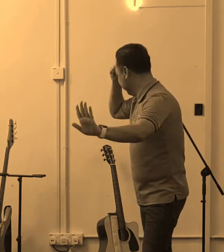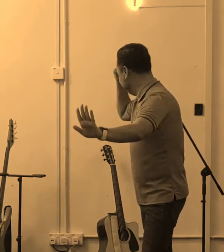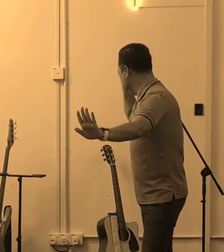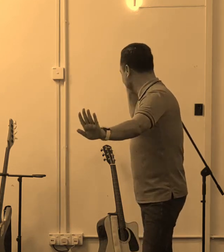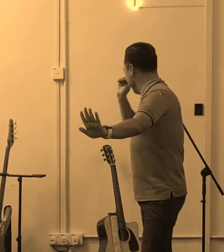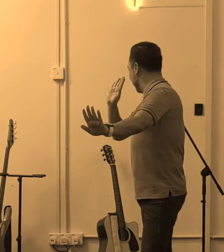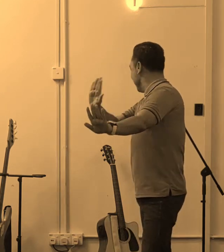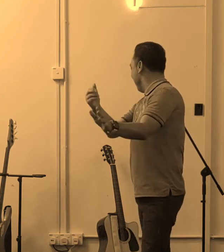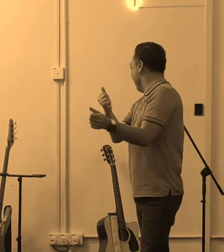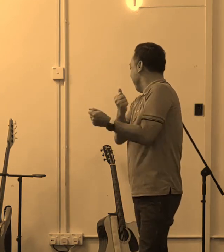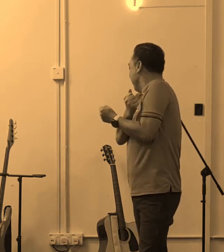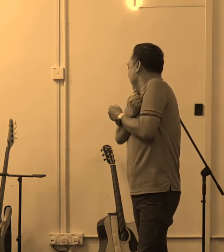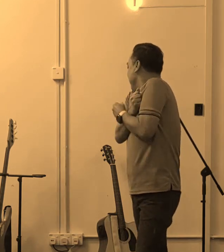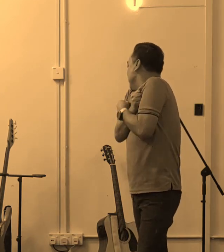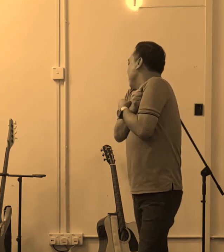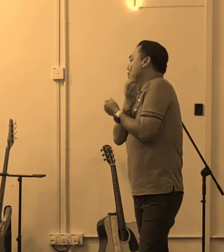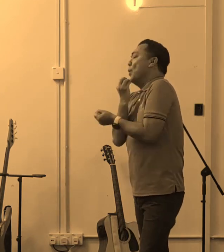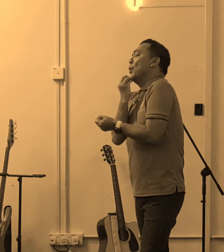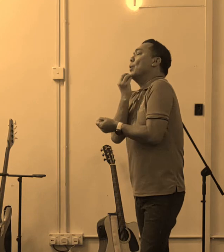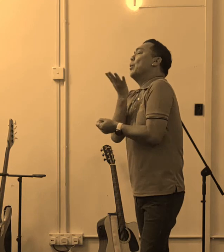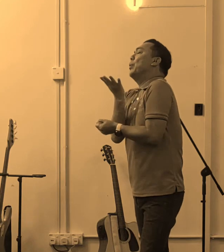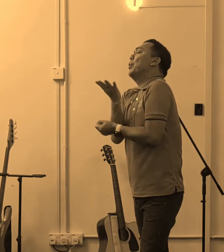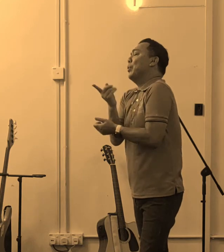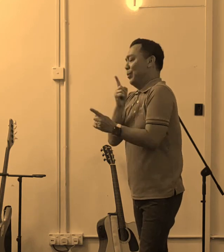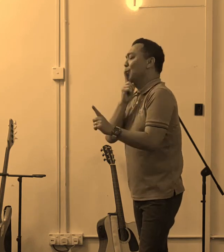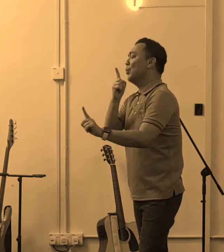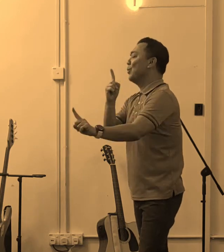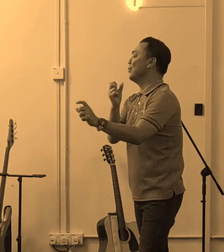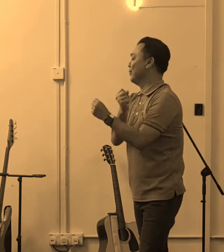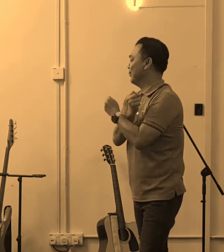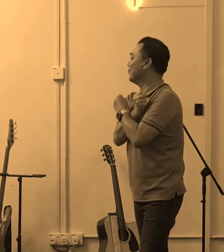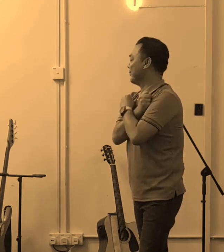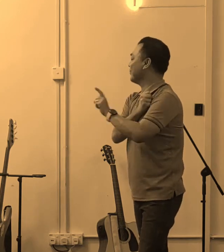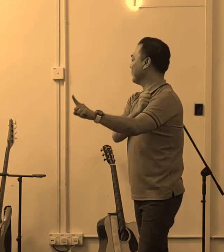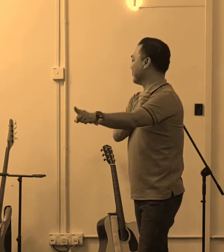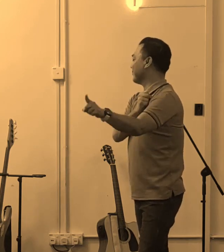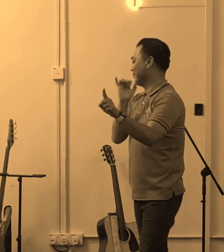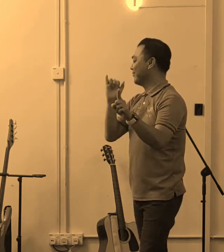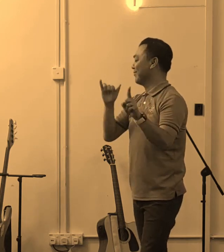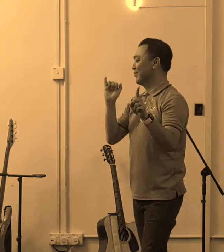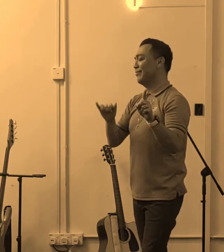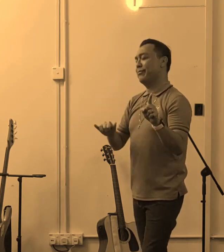memories of a love still warm and true.